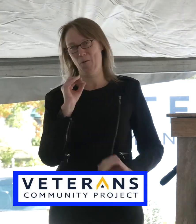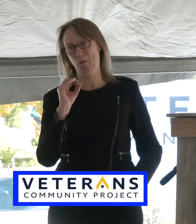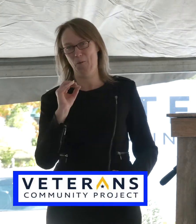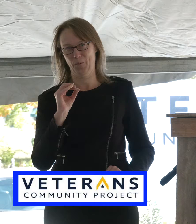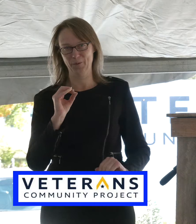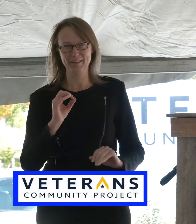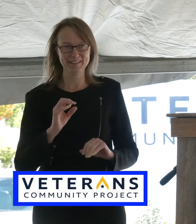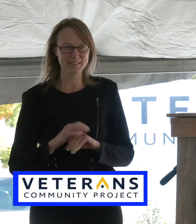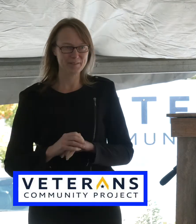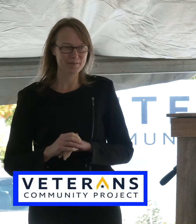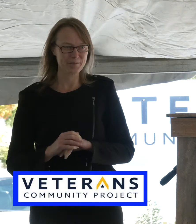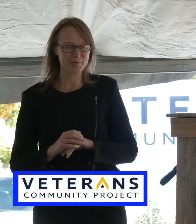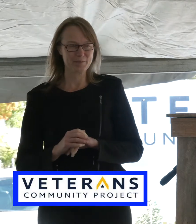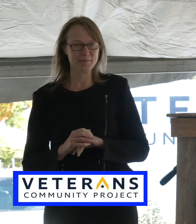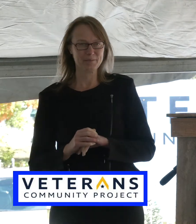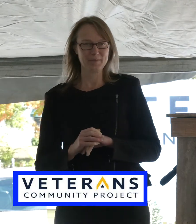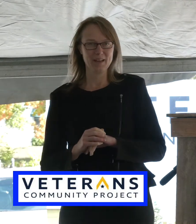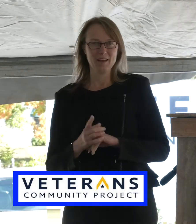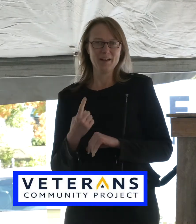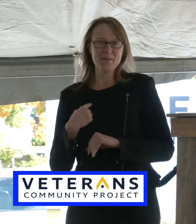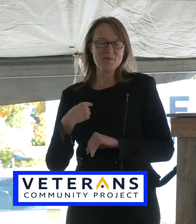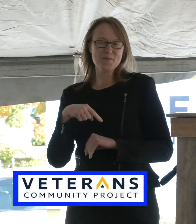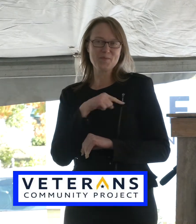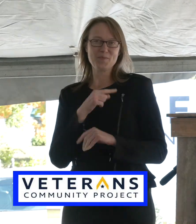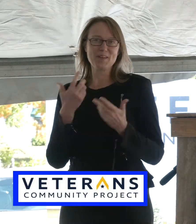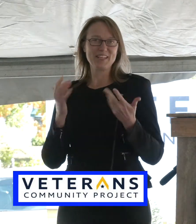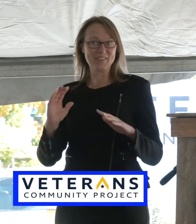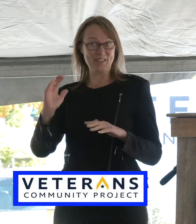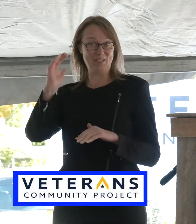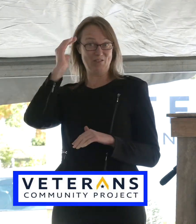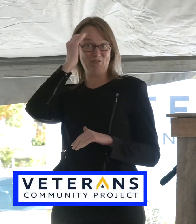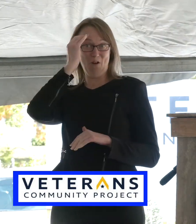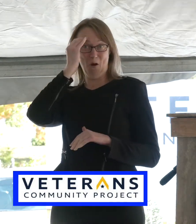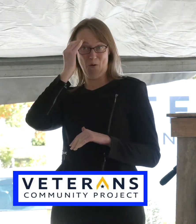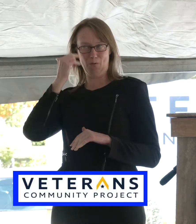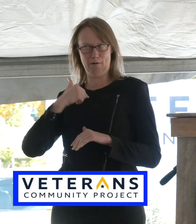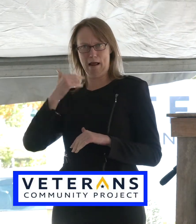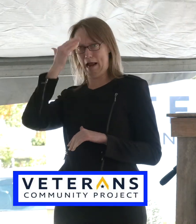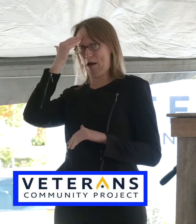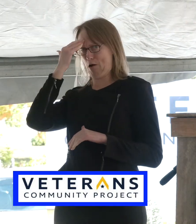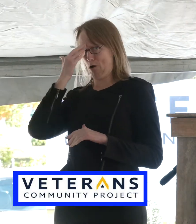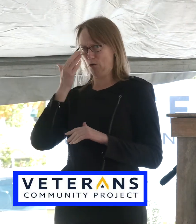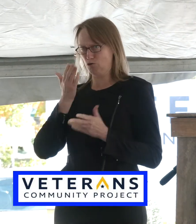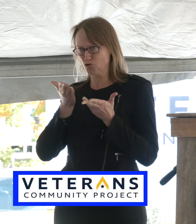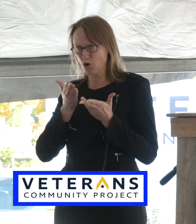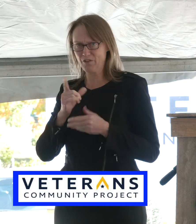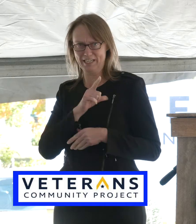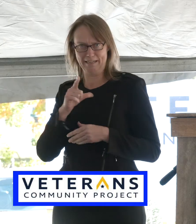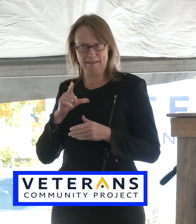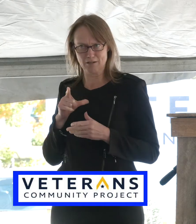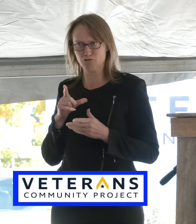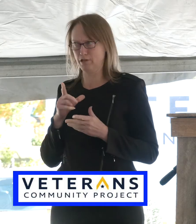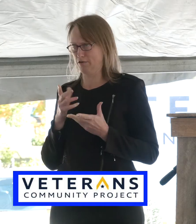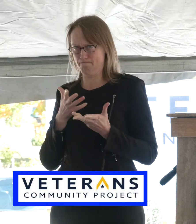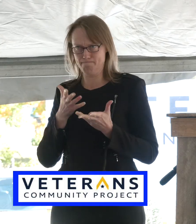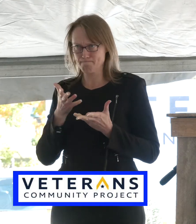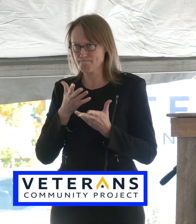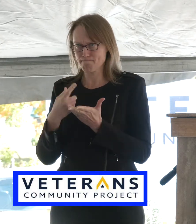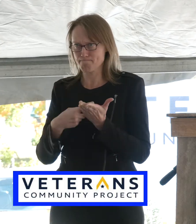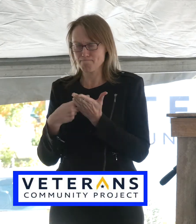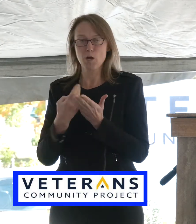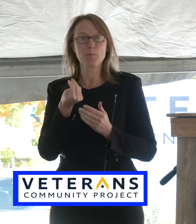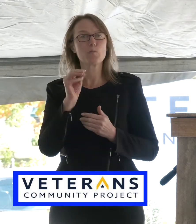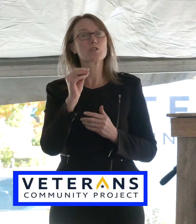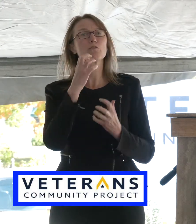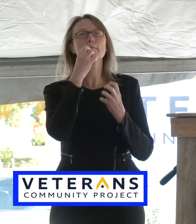We know, and I know so well from serving in the legislature, that Missouri cares deeply about its